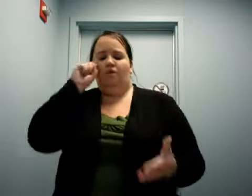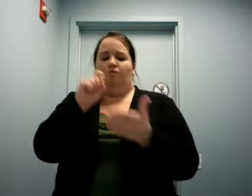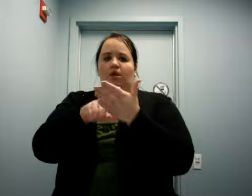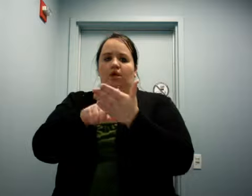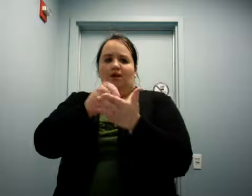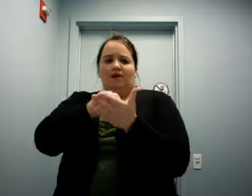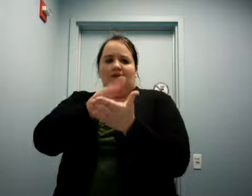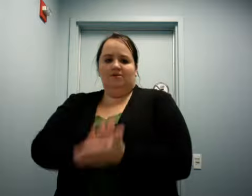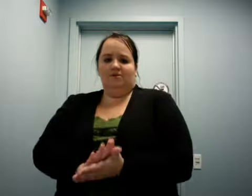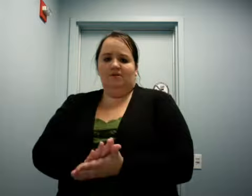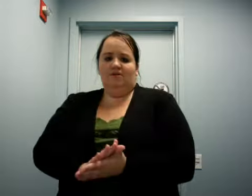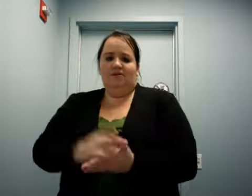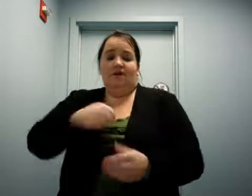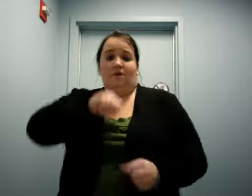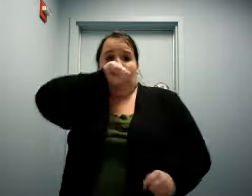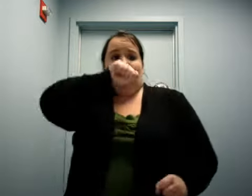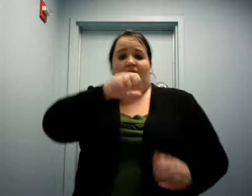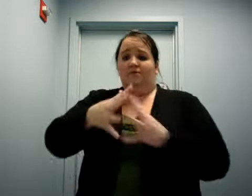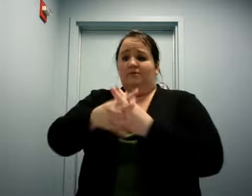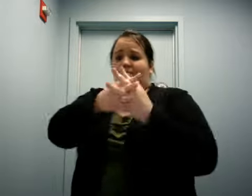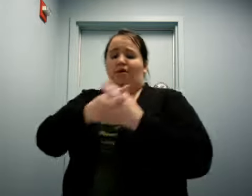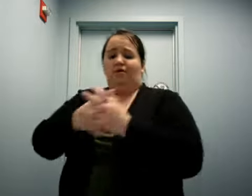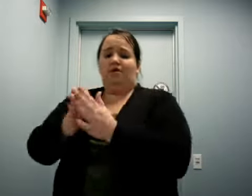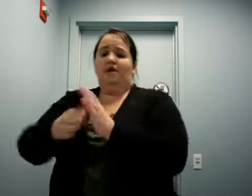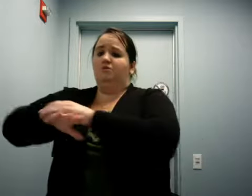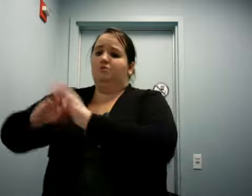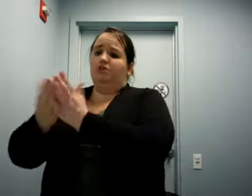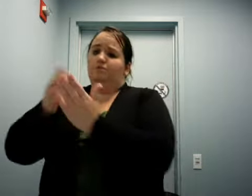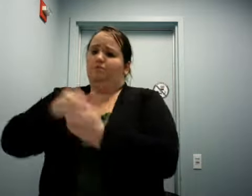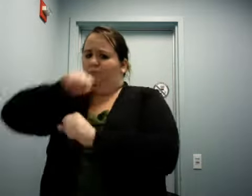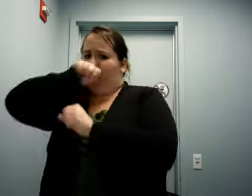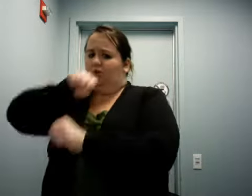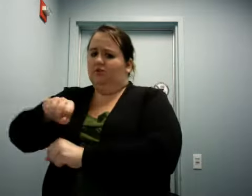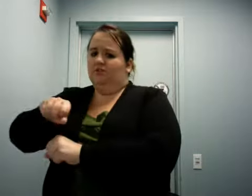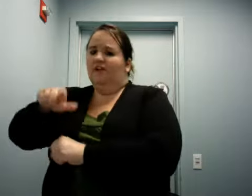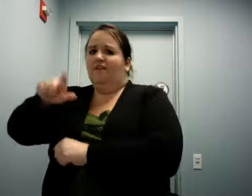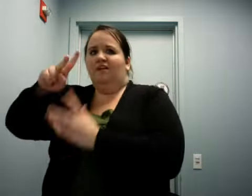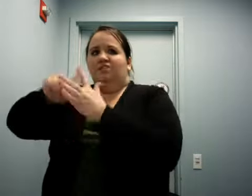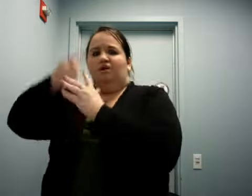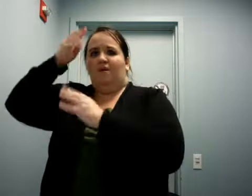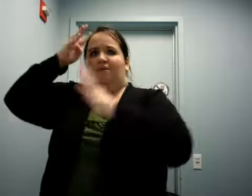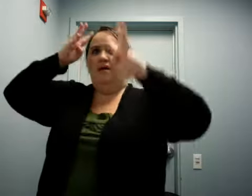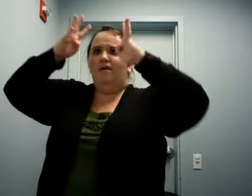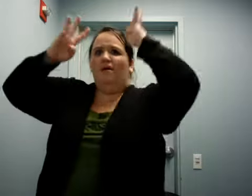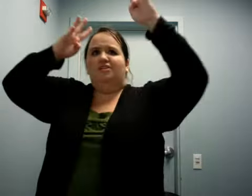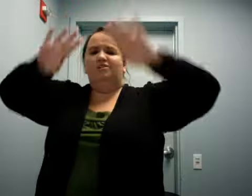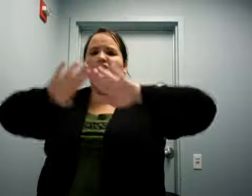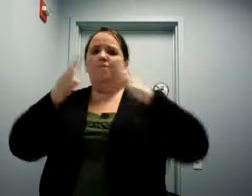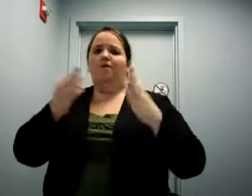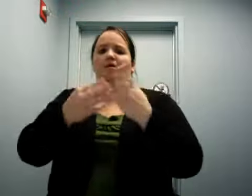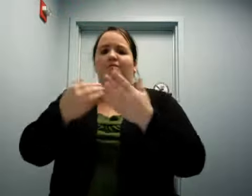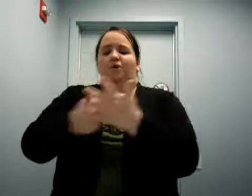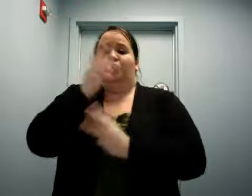loved those American and British books I read. They stirred my imagination. They opened up new walls for me. But the unintended